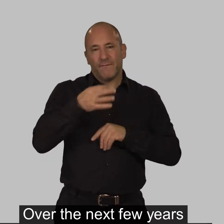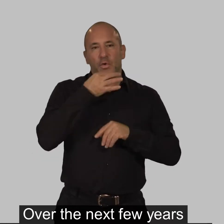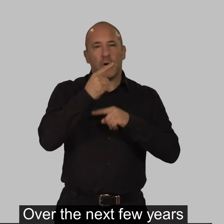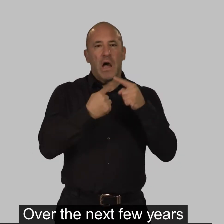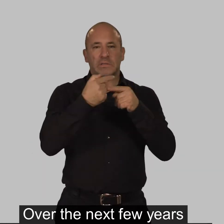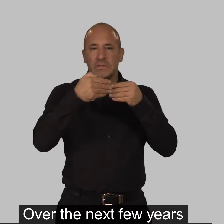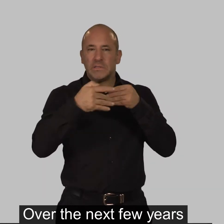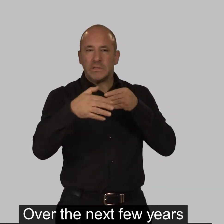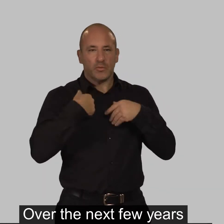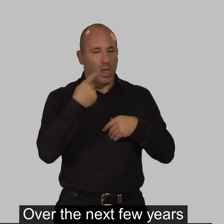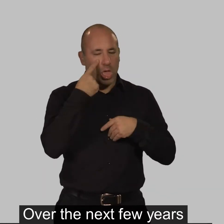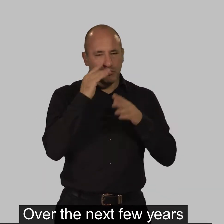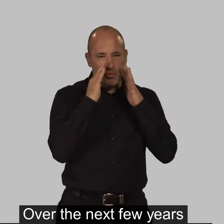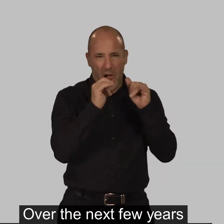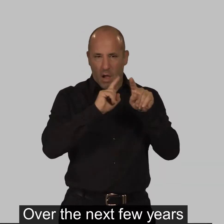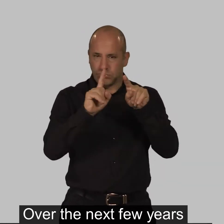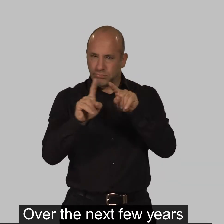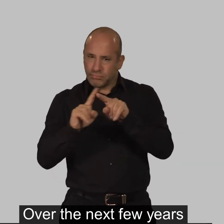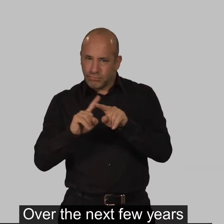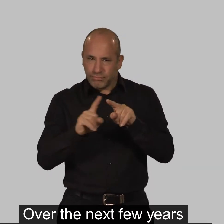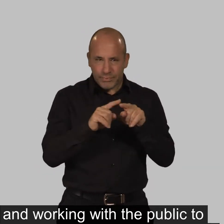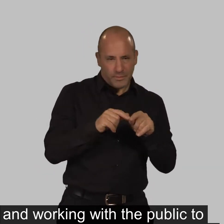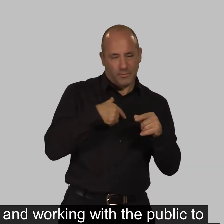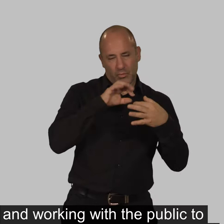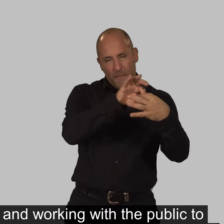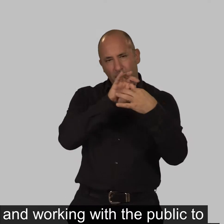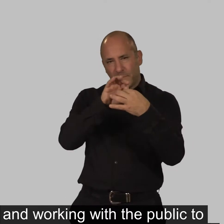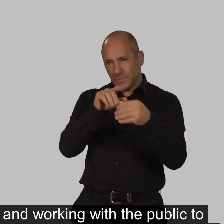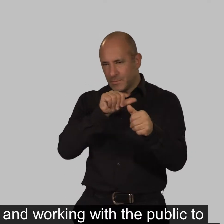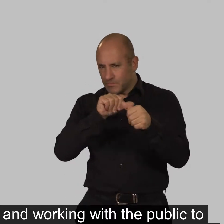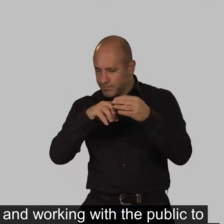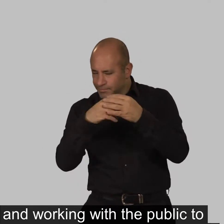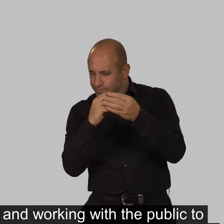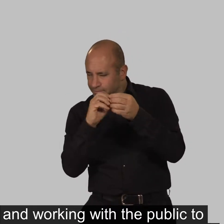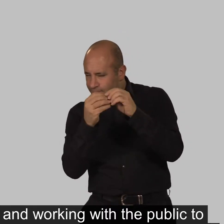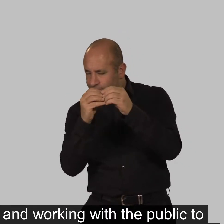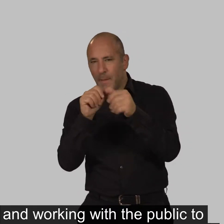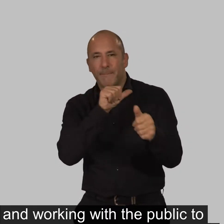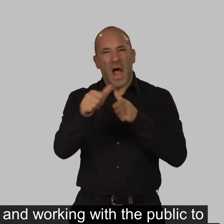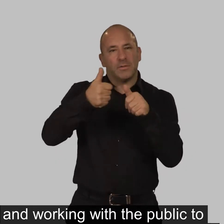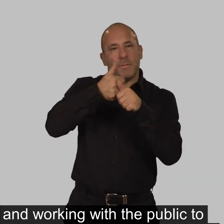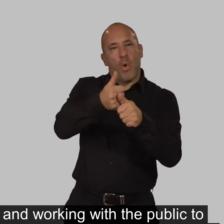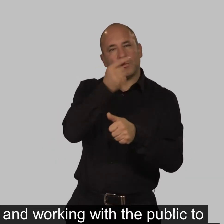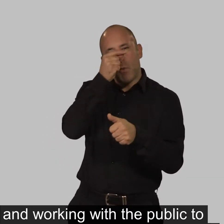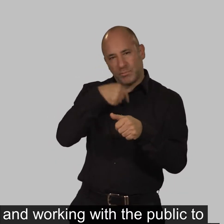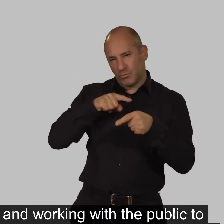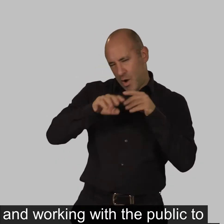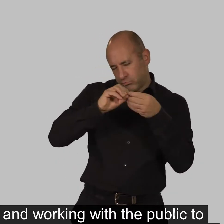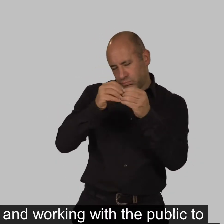Over the next few years, we will be trialling lots of things and working with the public to develop the